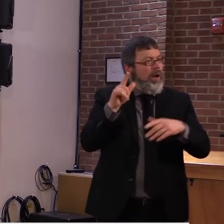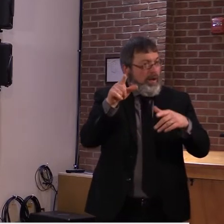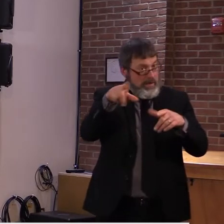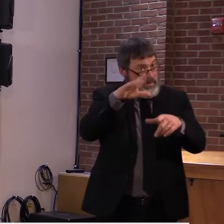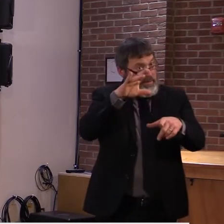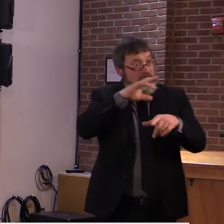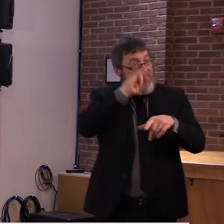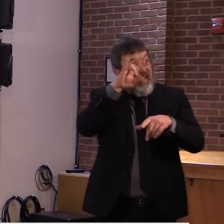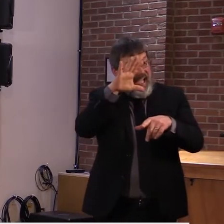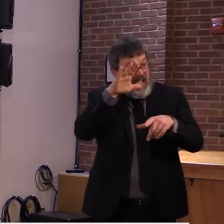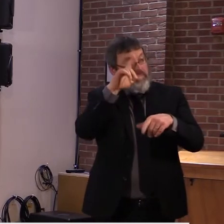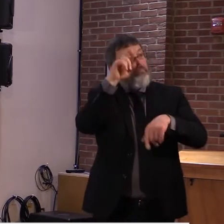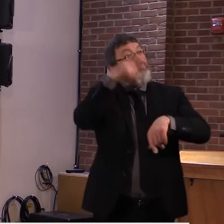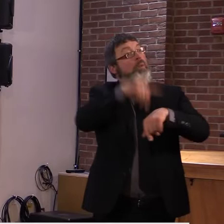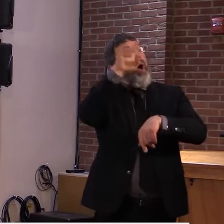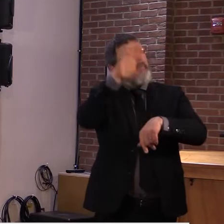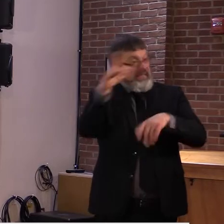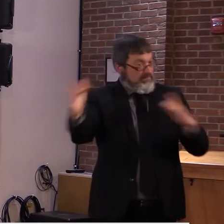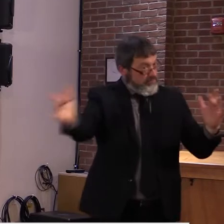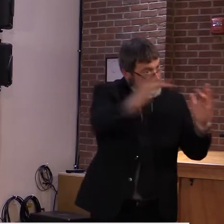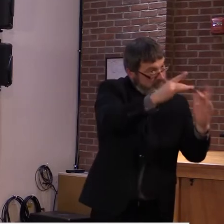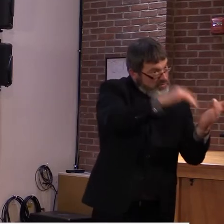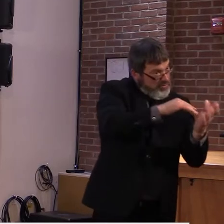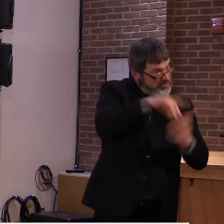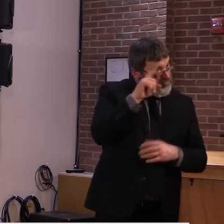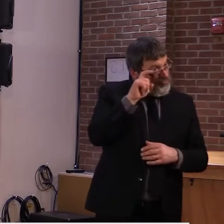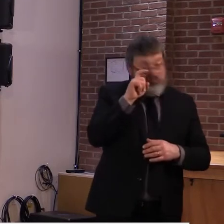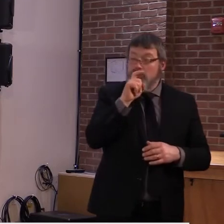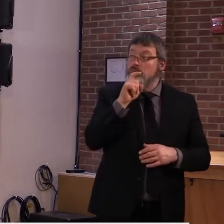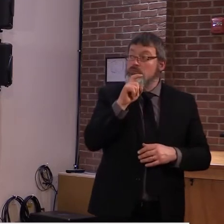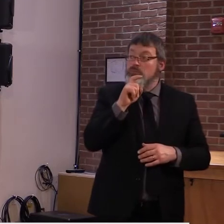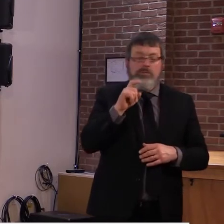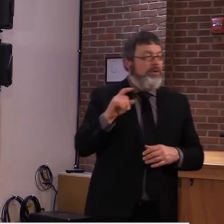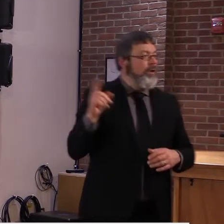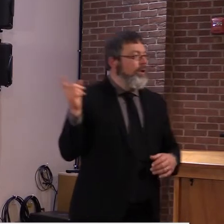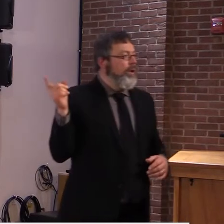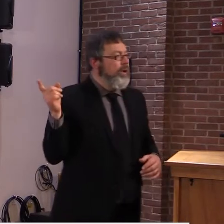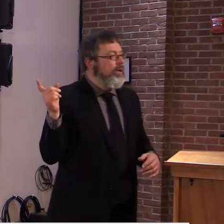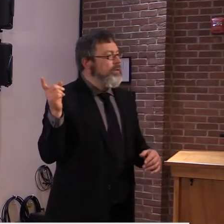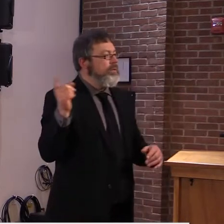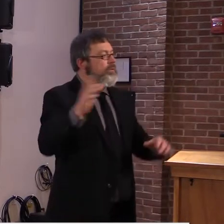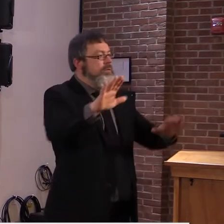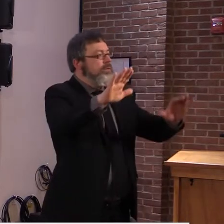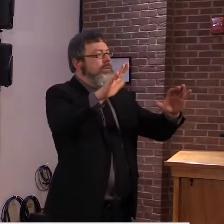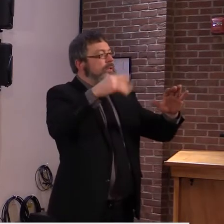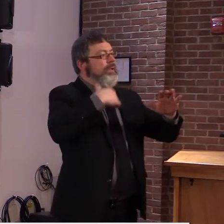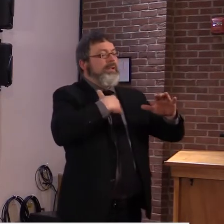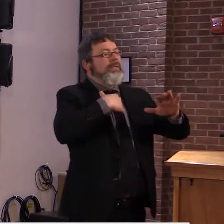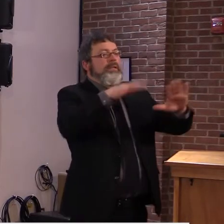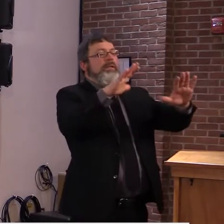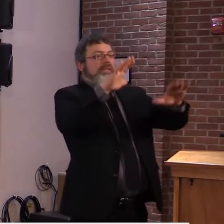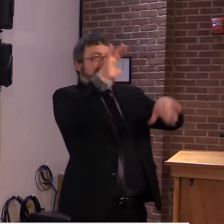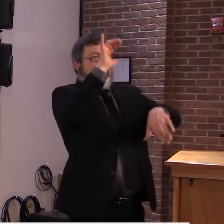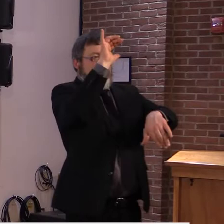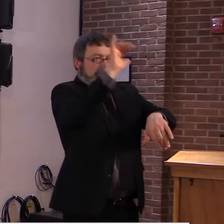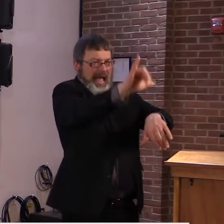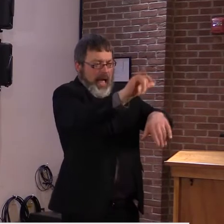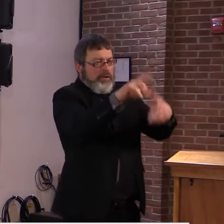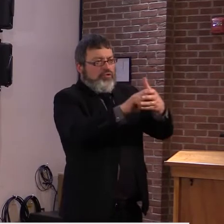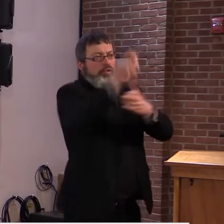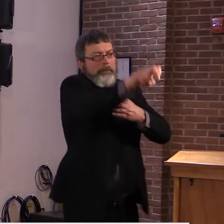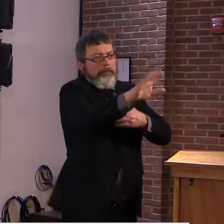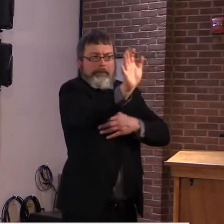Yes, so there'll be a lot of instructions that we'll be able to provide at that point in time, because as you heard from my answer to the other